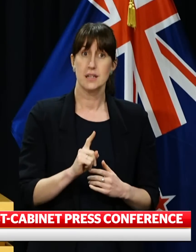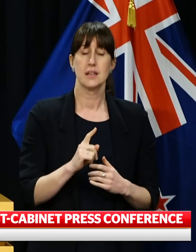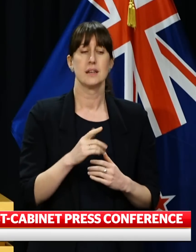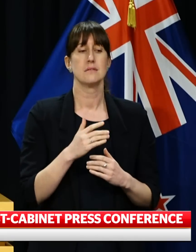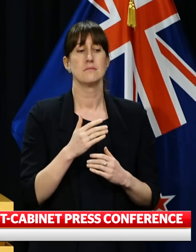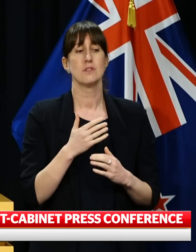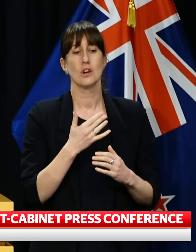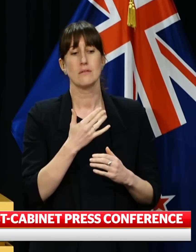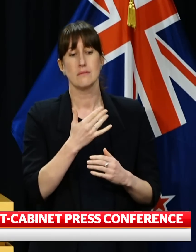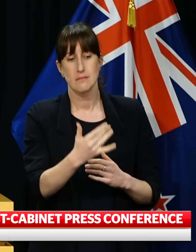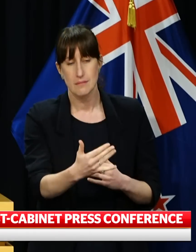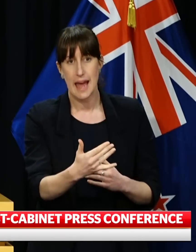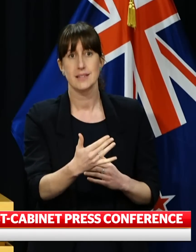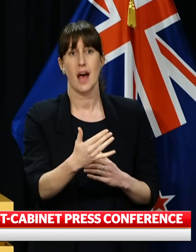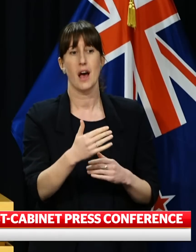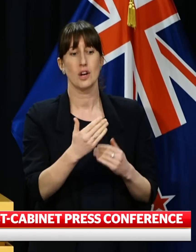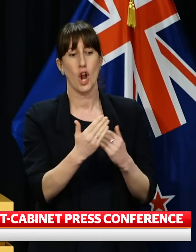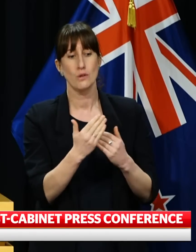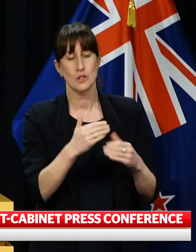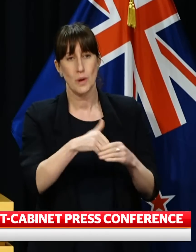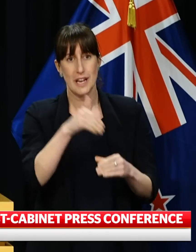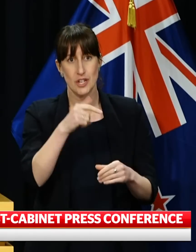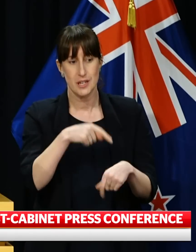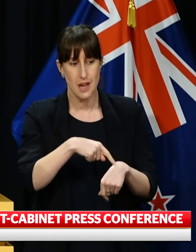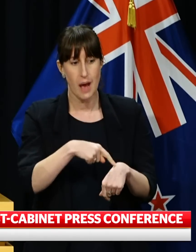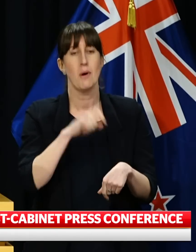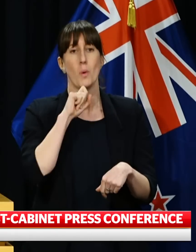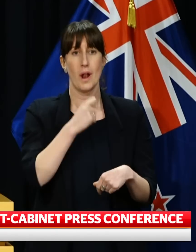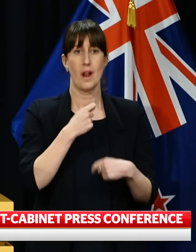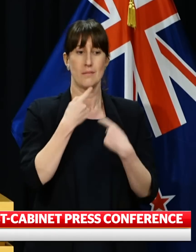governing arrangements, and I will do that.